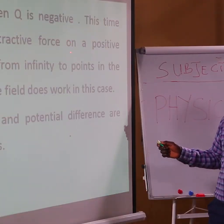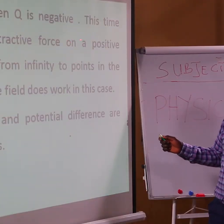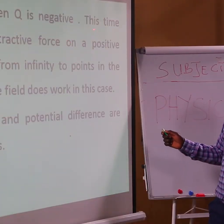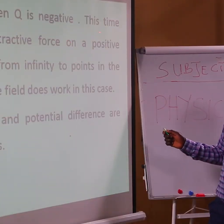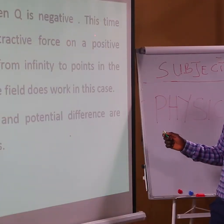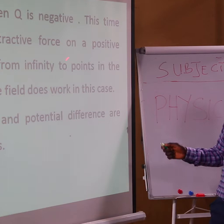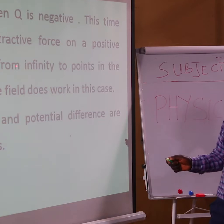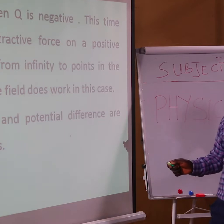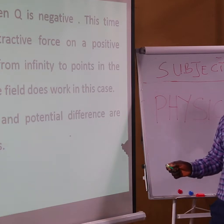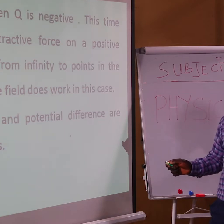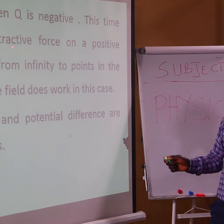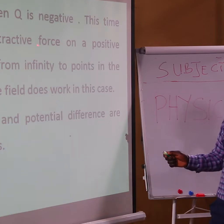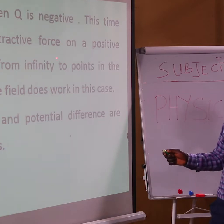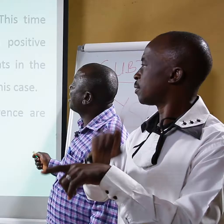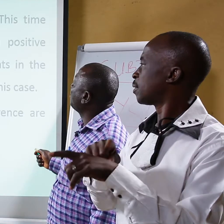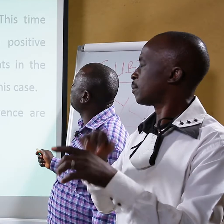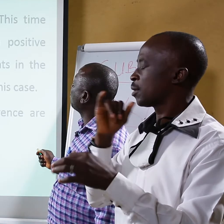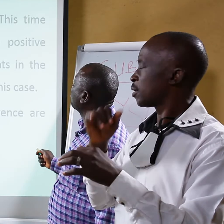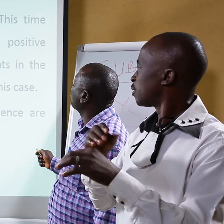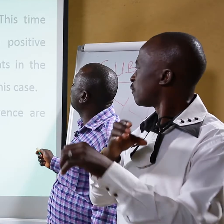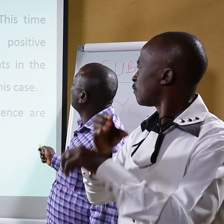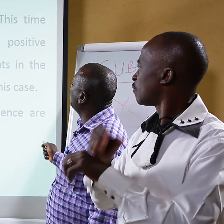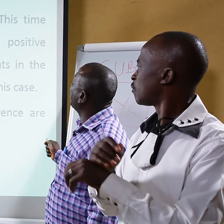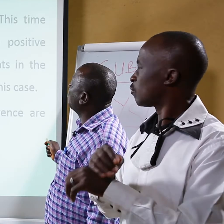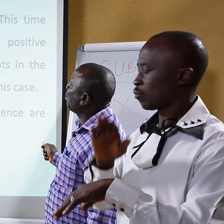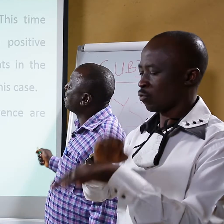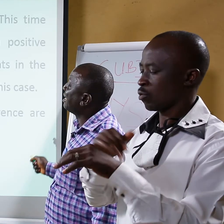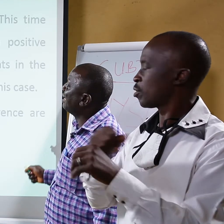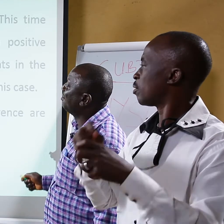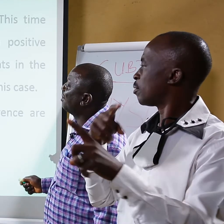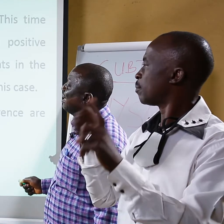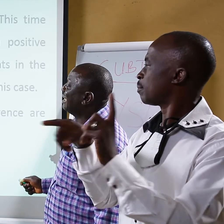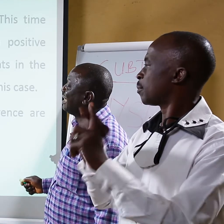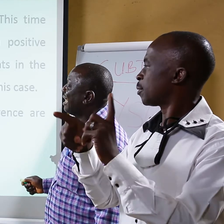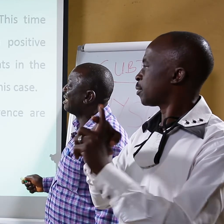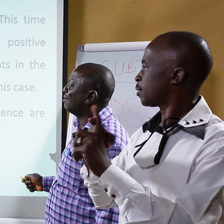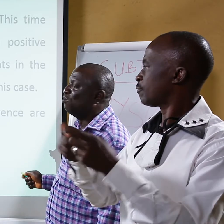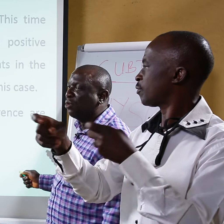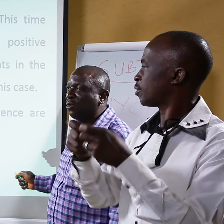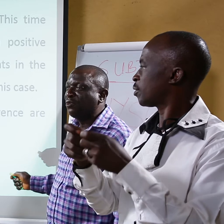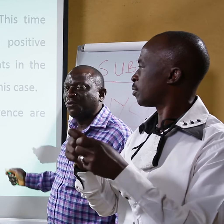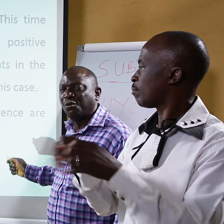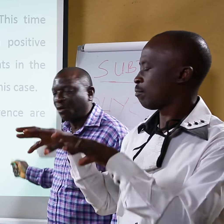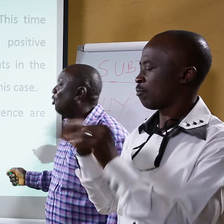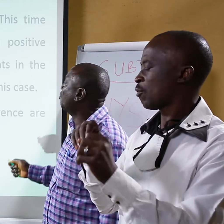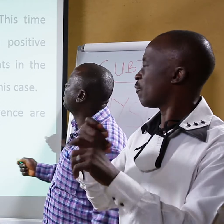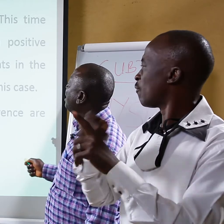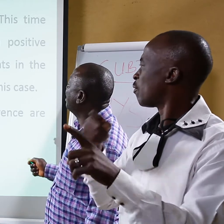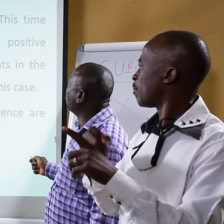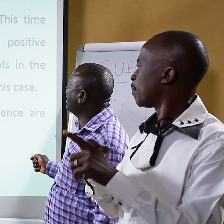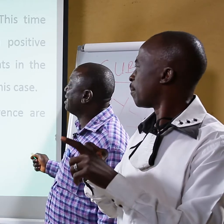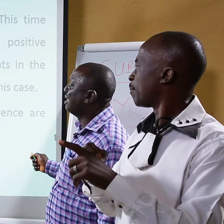negative. This time there is an attractive force on a positive charge moved